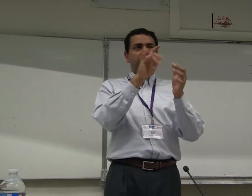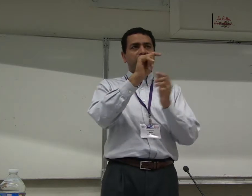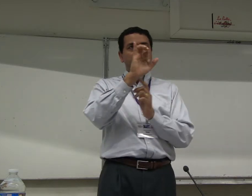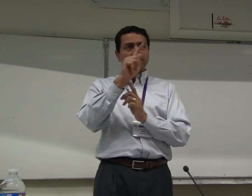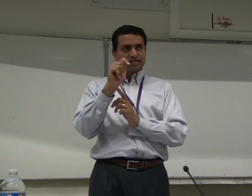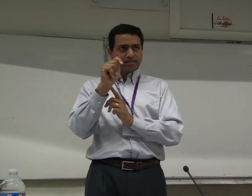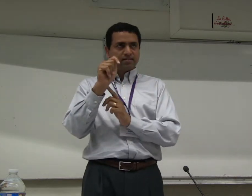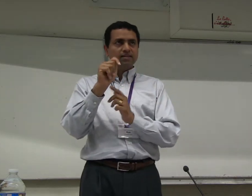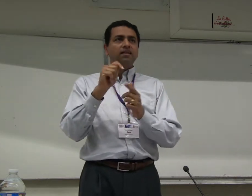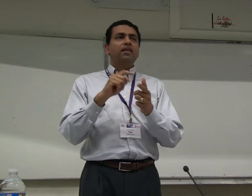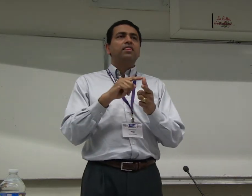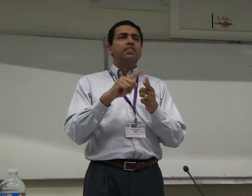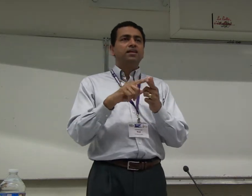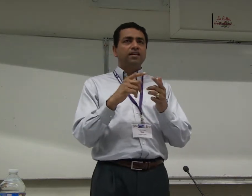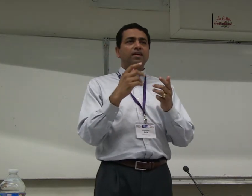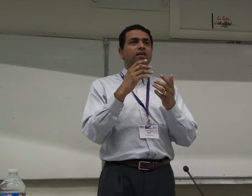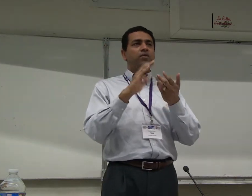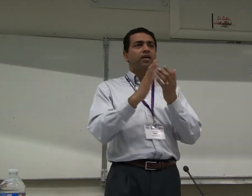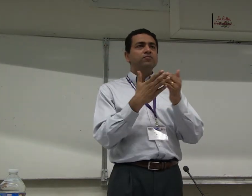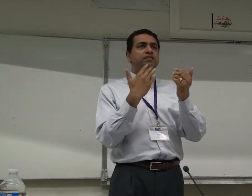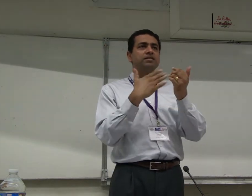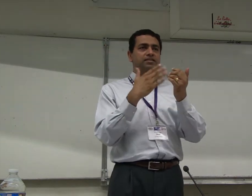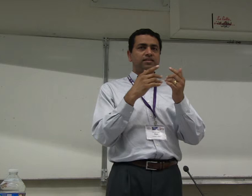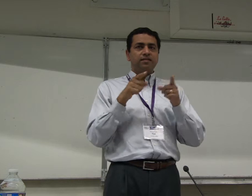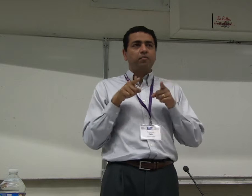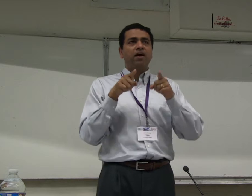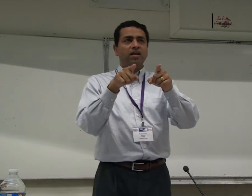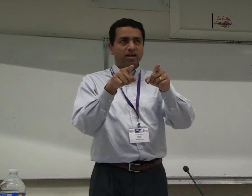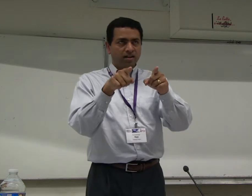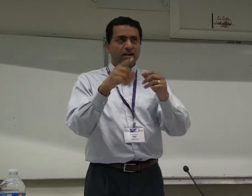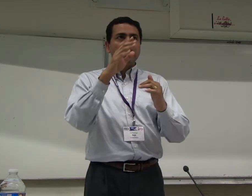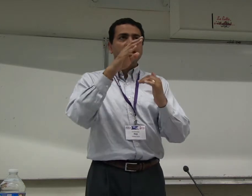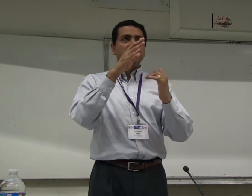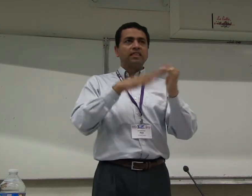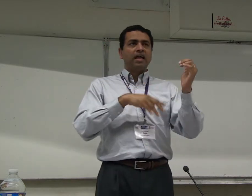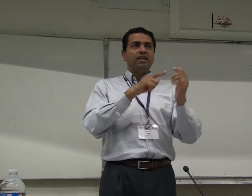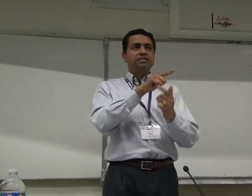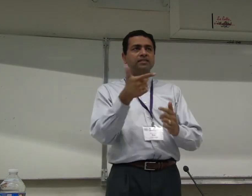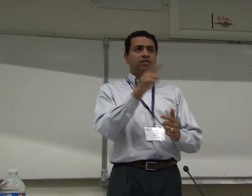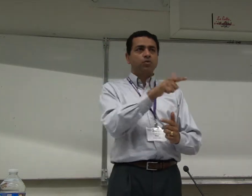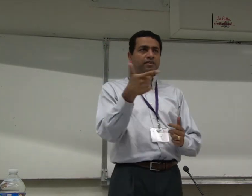be there. And if it's not in the text